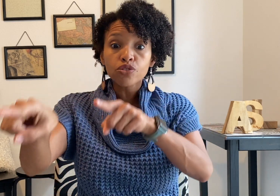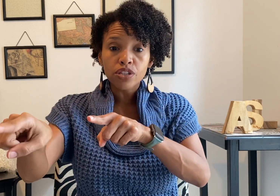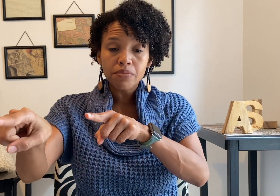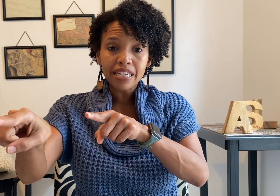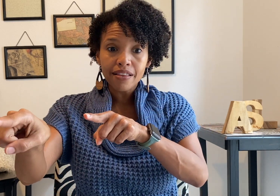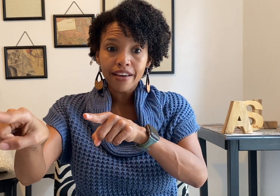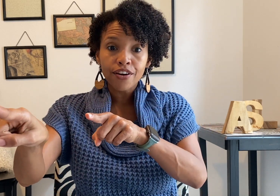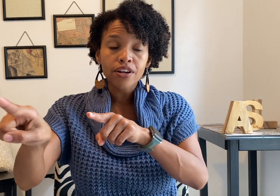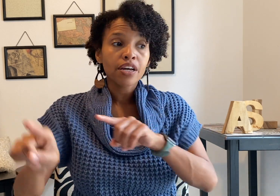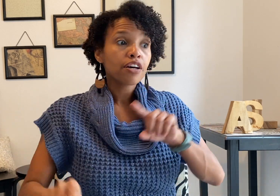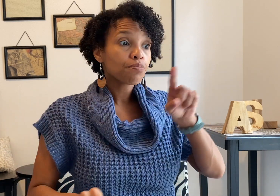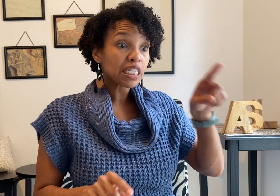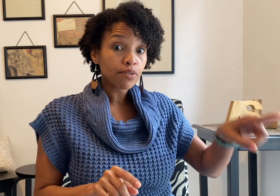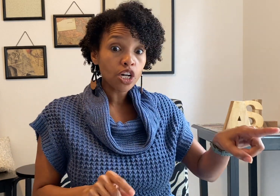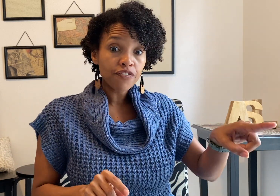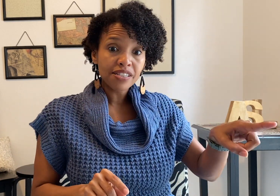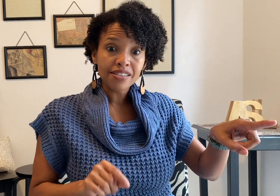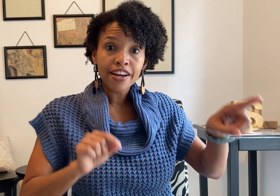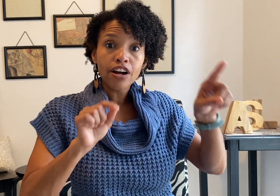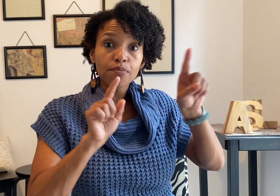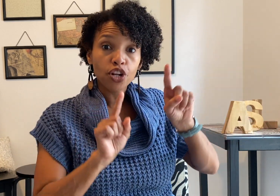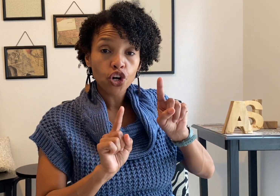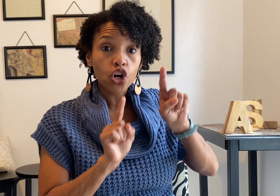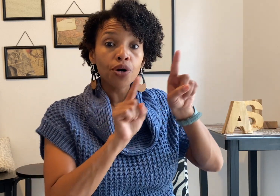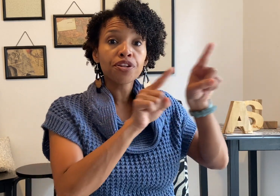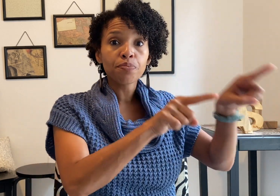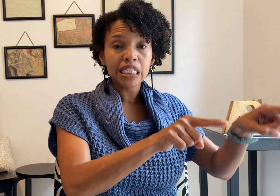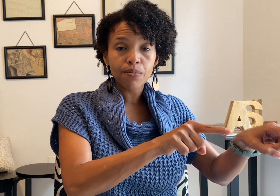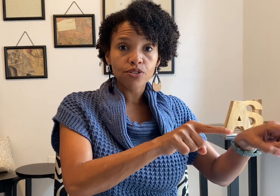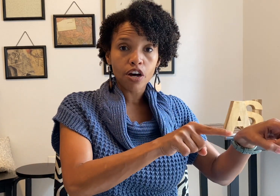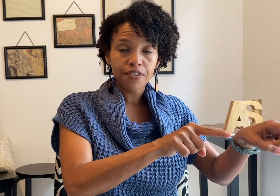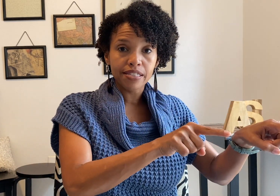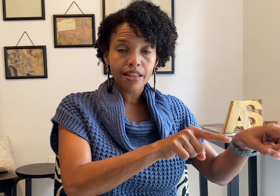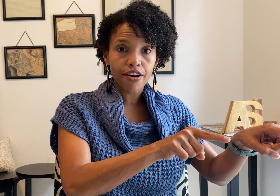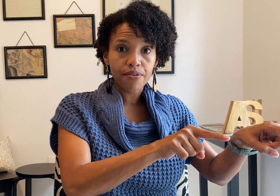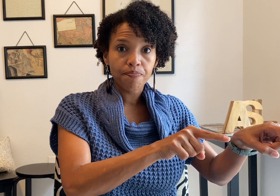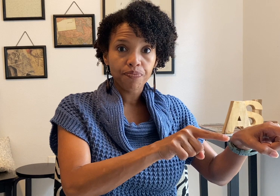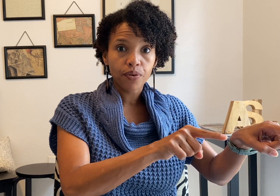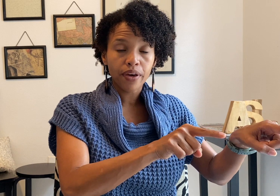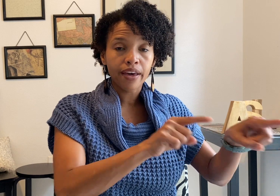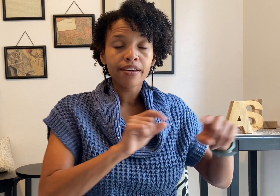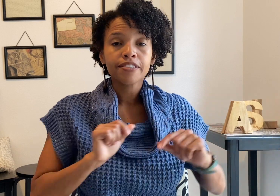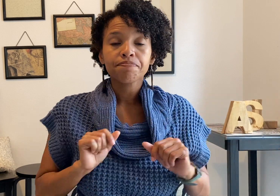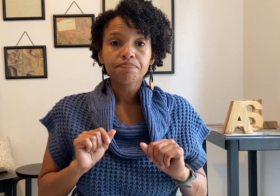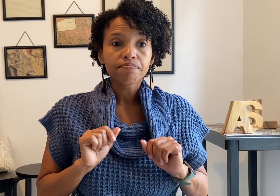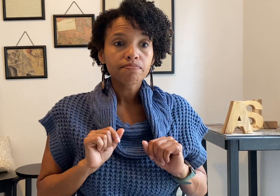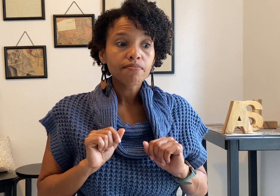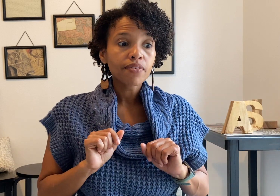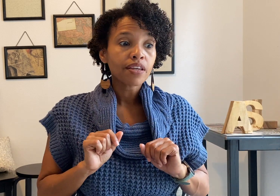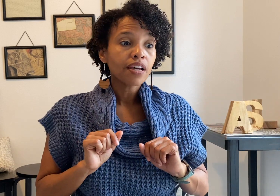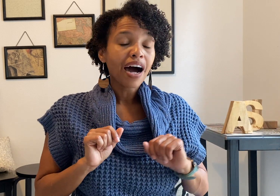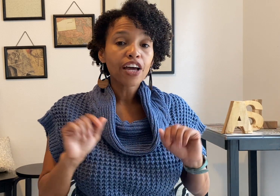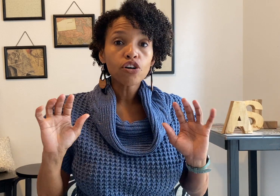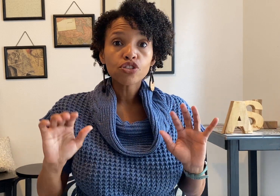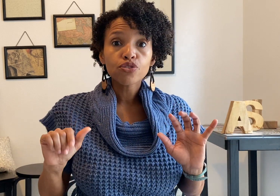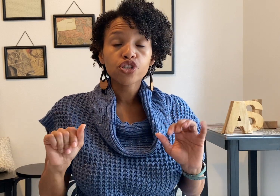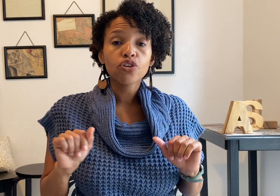the meeting there. Principal's office is there, I'm going to go to the principal's office there, okay? I also showed you